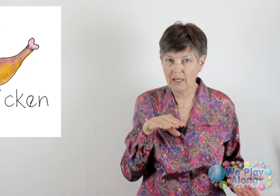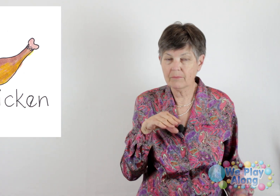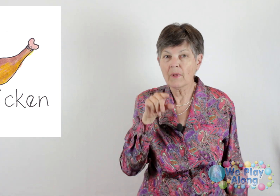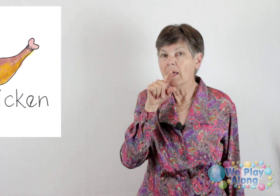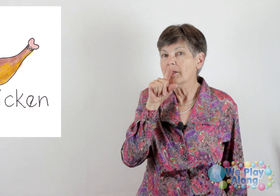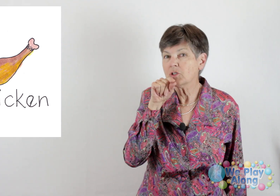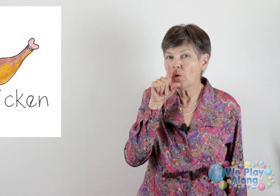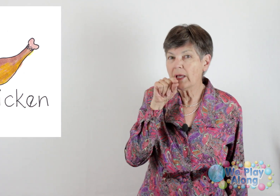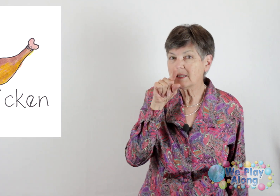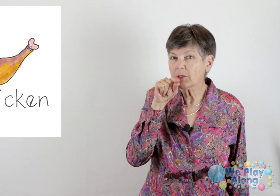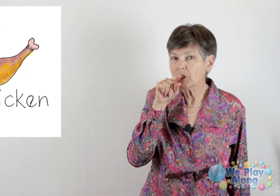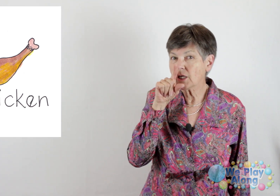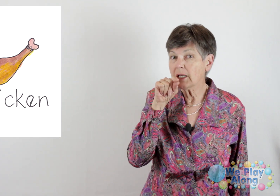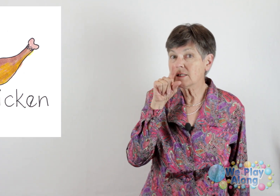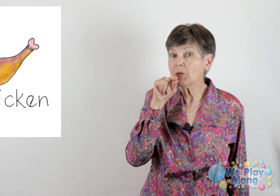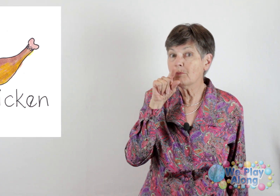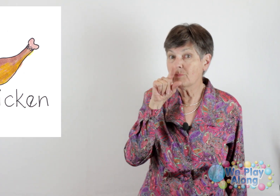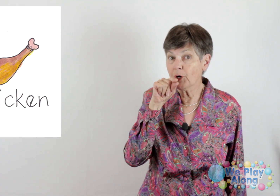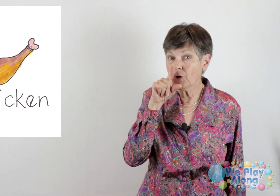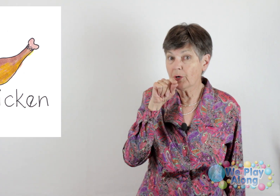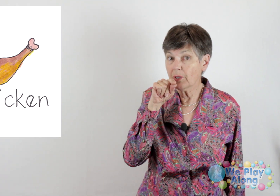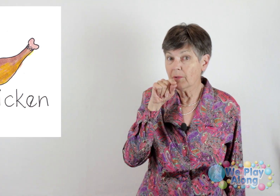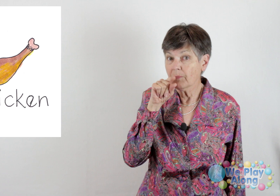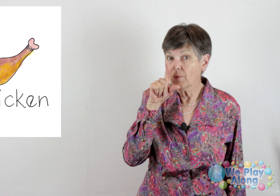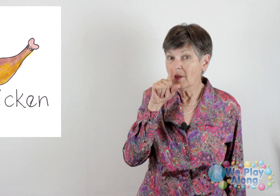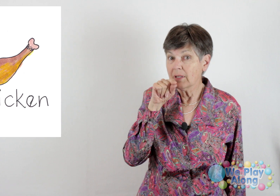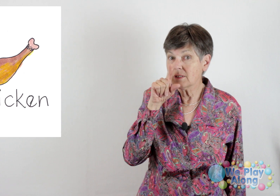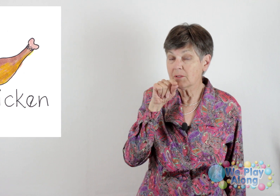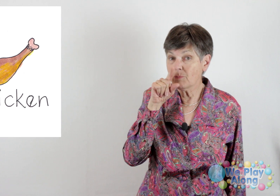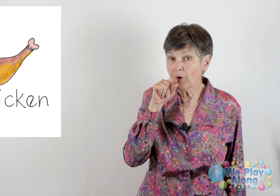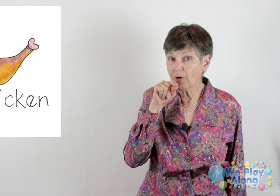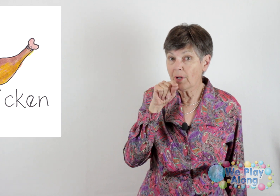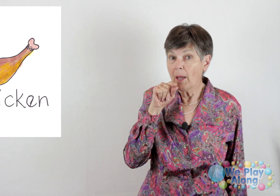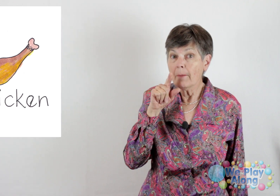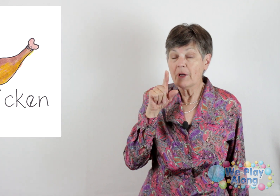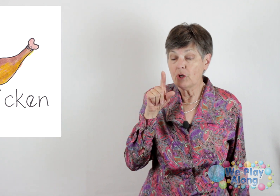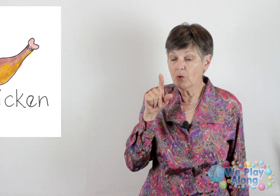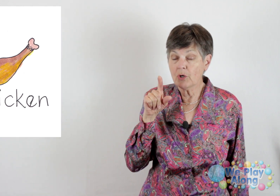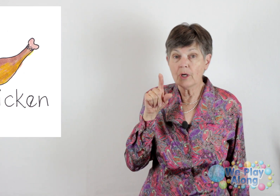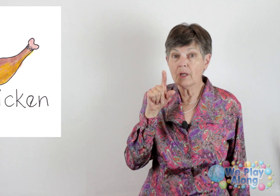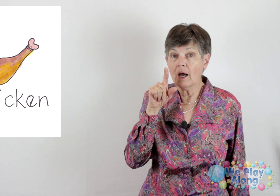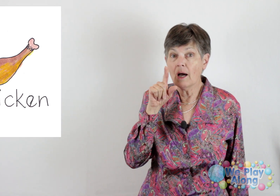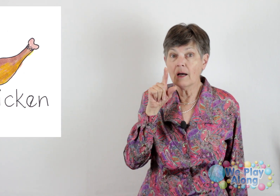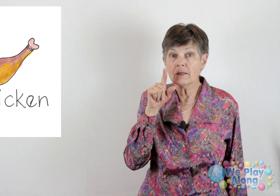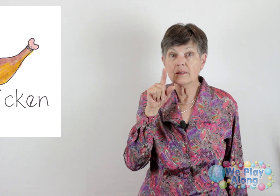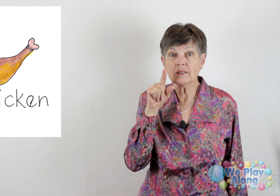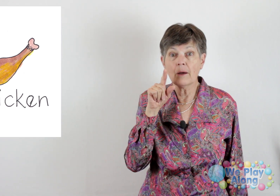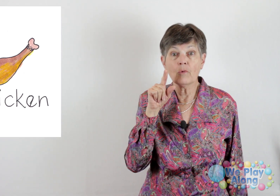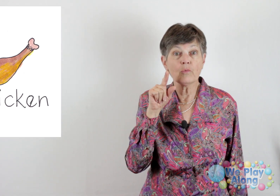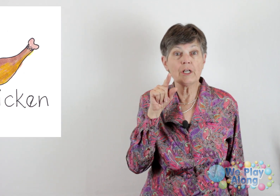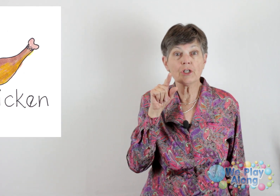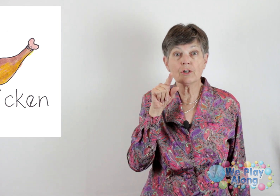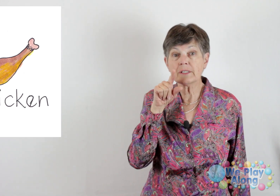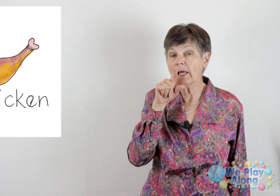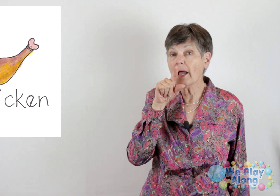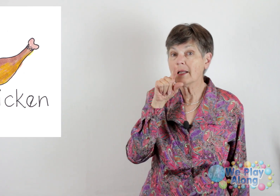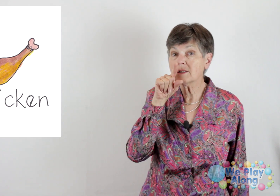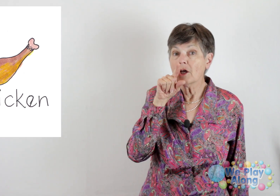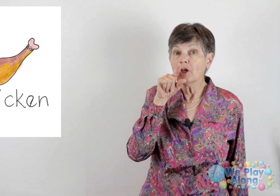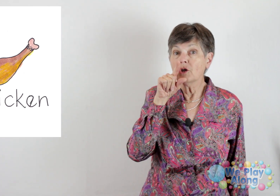chicken. So chicken is a bird. This is bird. But you could, some regional signs, you